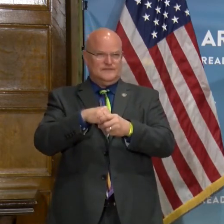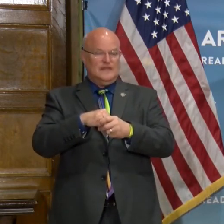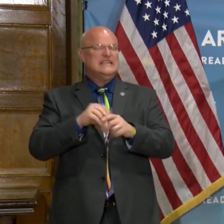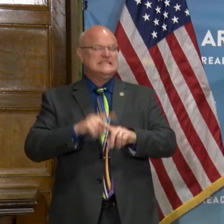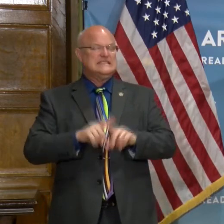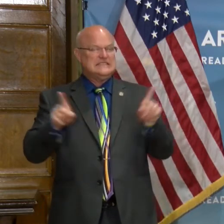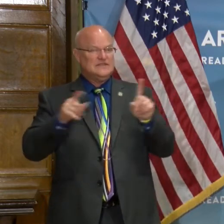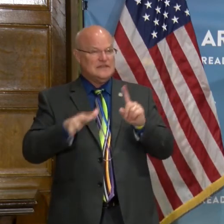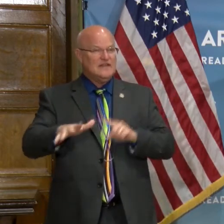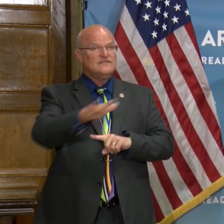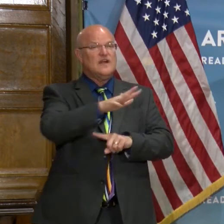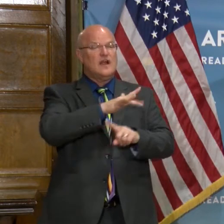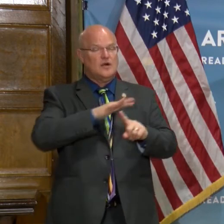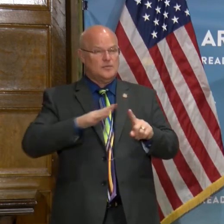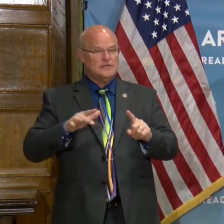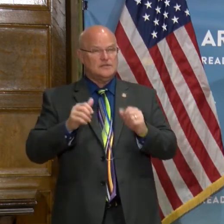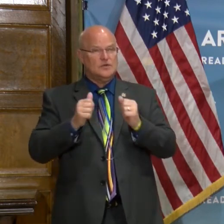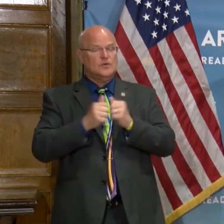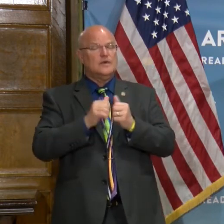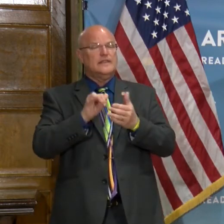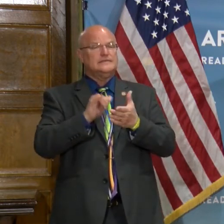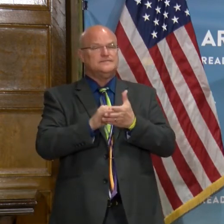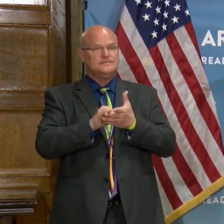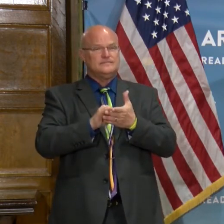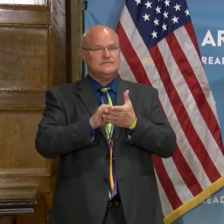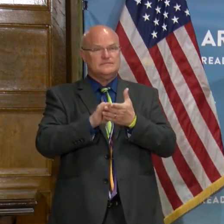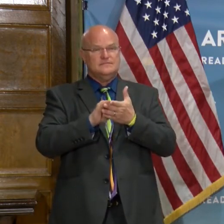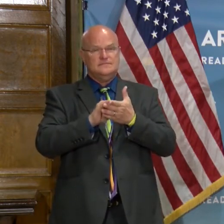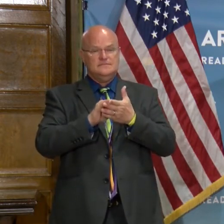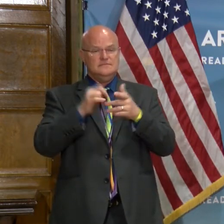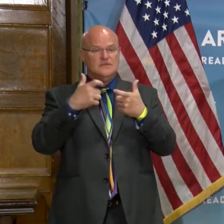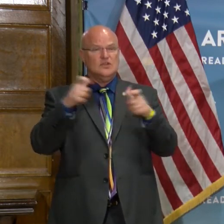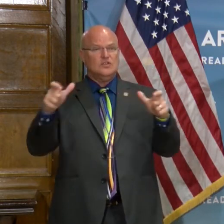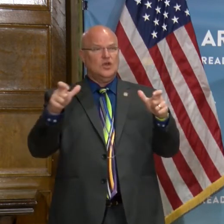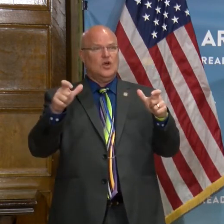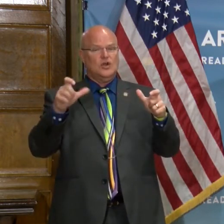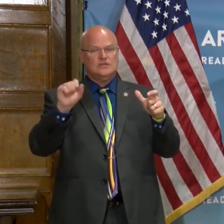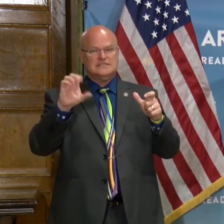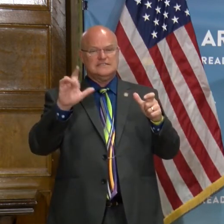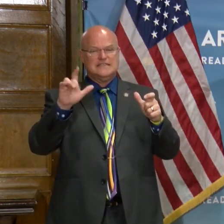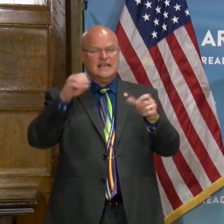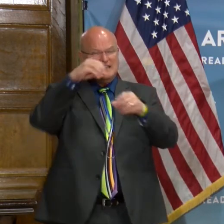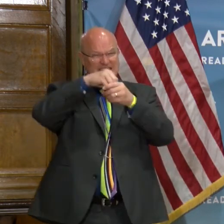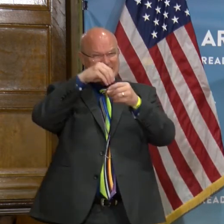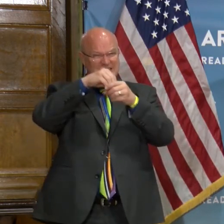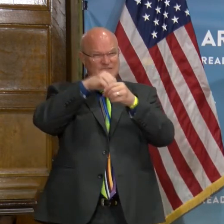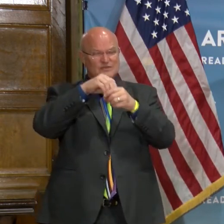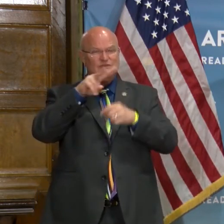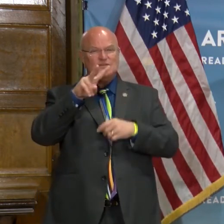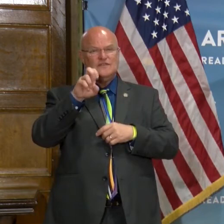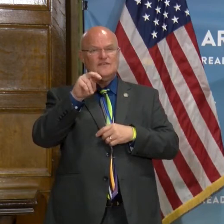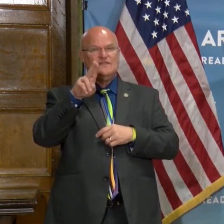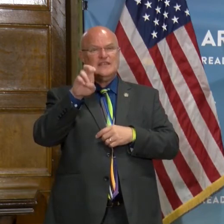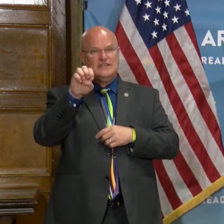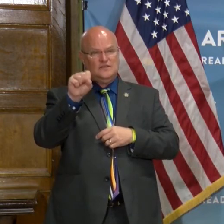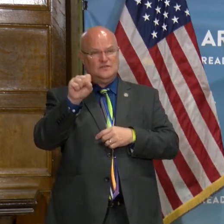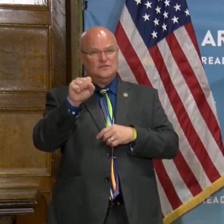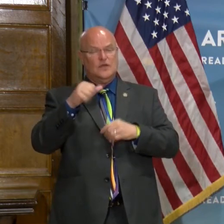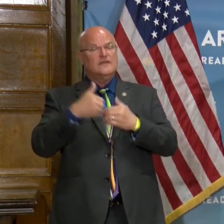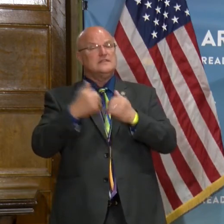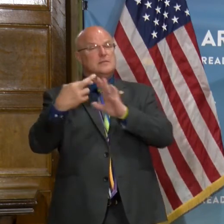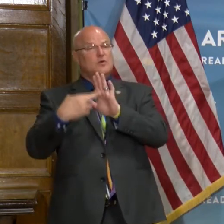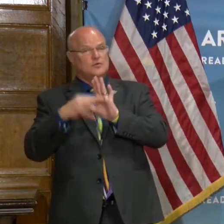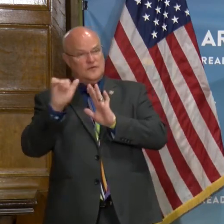a different environment in the large-scale indoor venues, but we have separate rules for that as well.